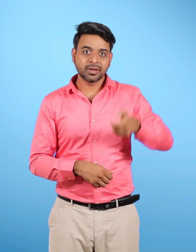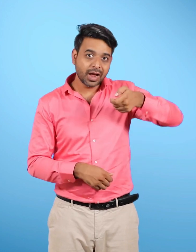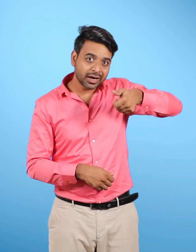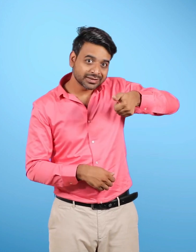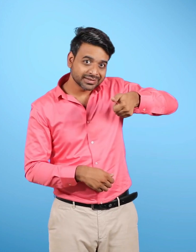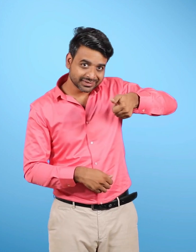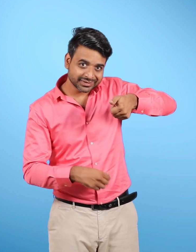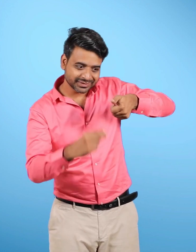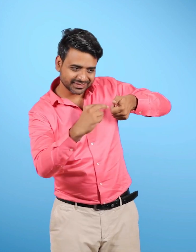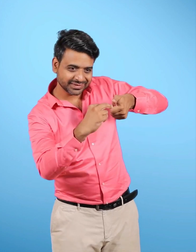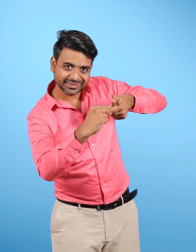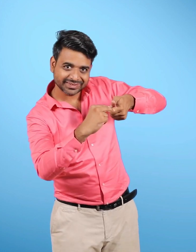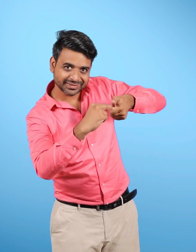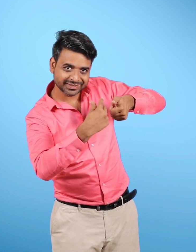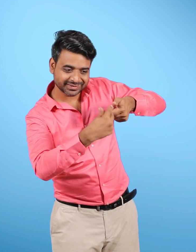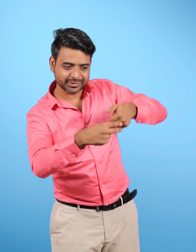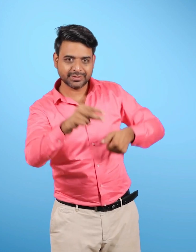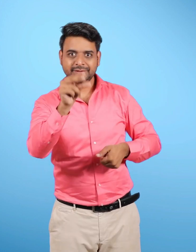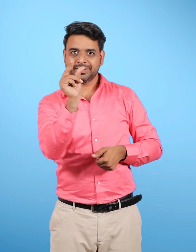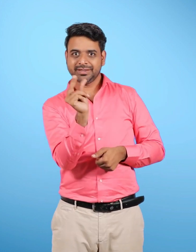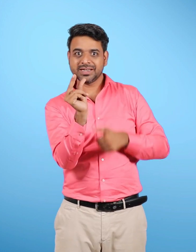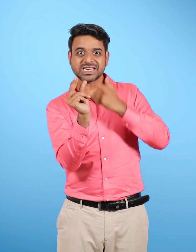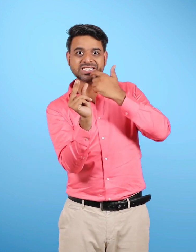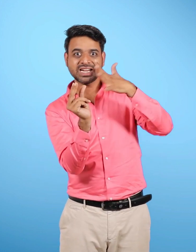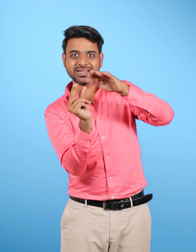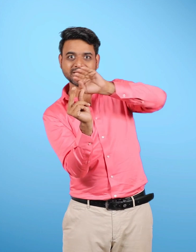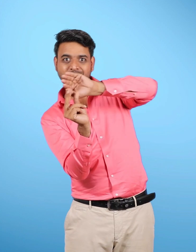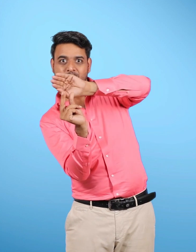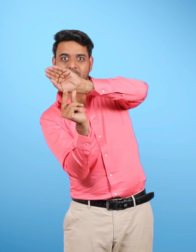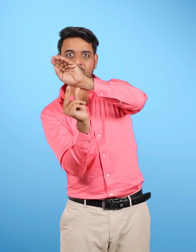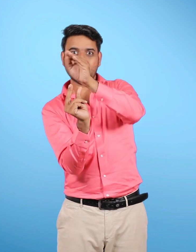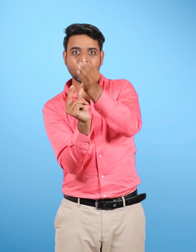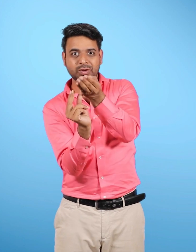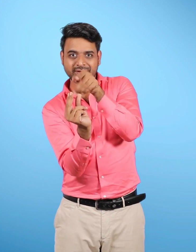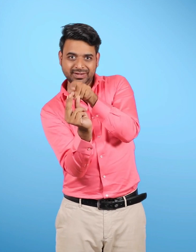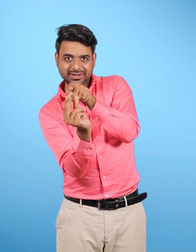A torch bulb has an outer case of glass that is fixed on a metallic base.